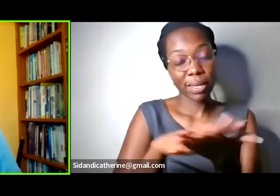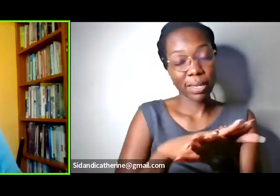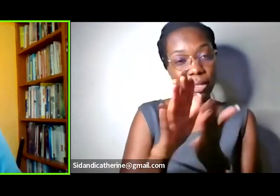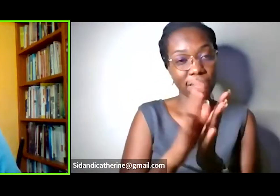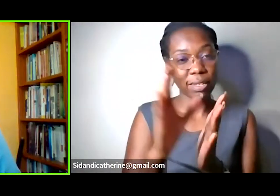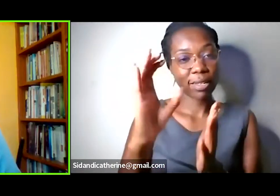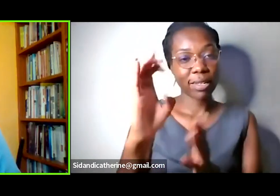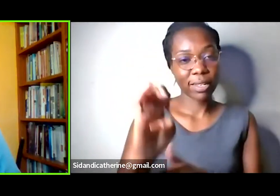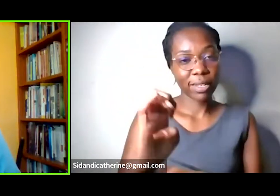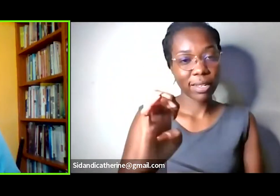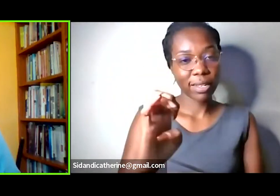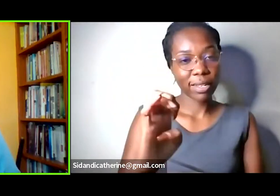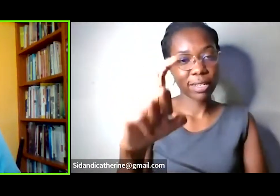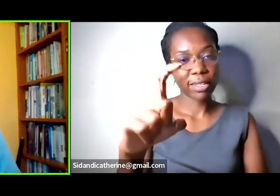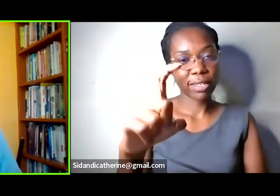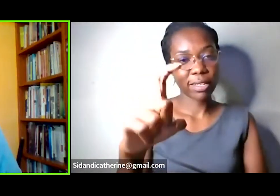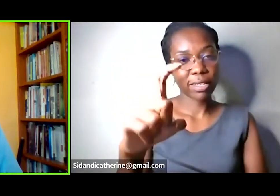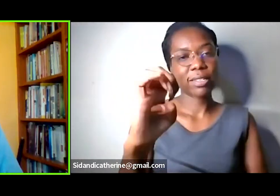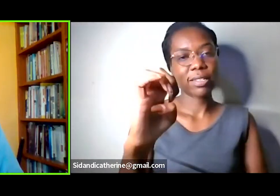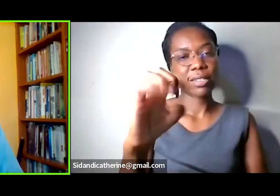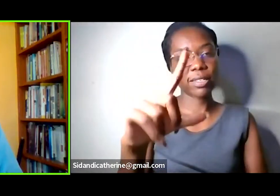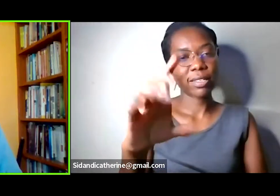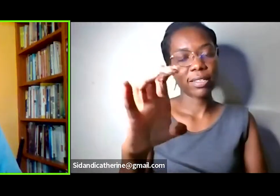tracking. You have to keep tracking.